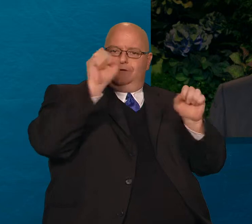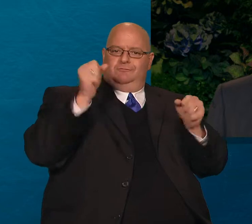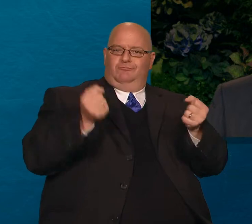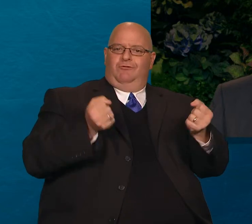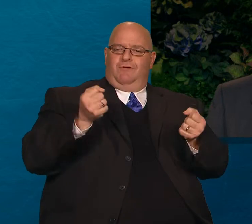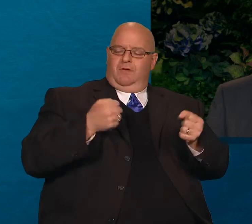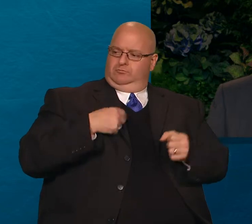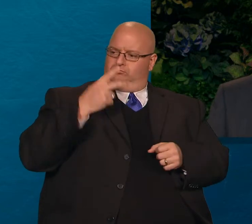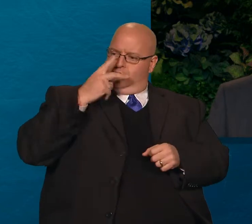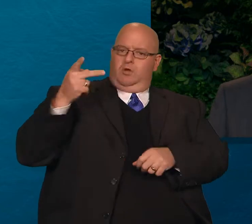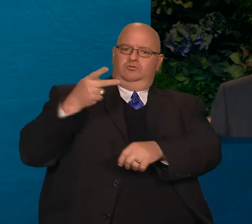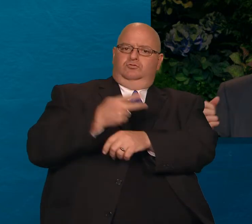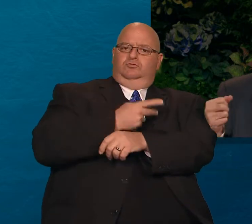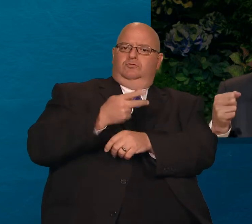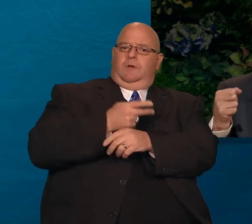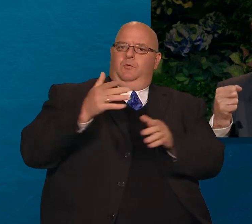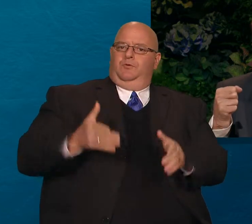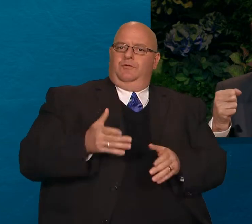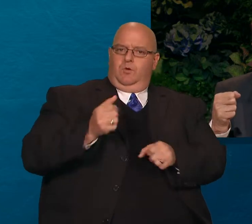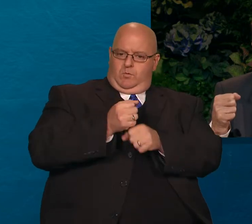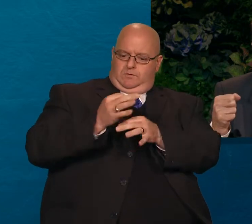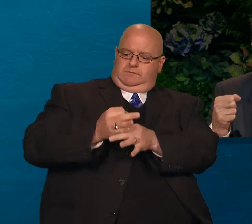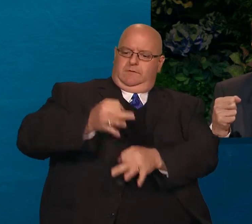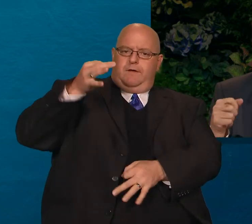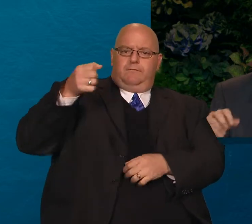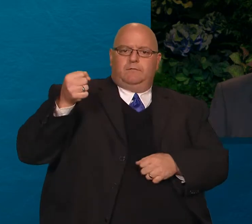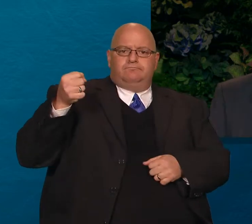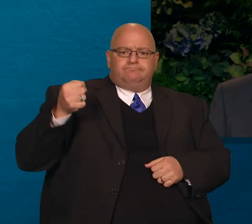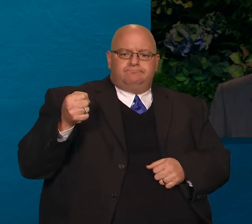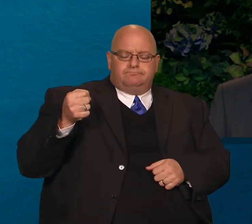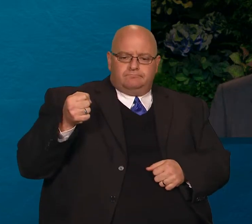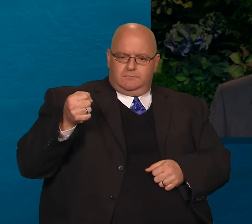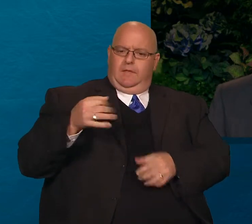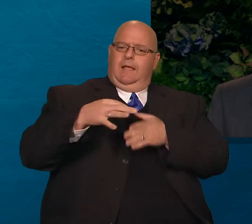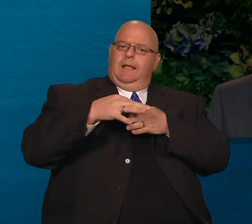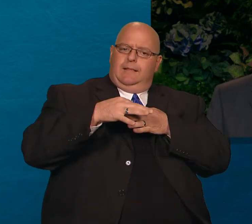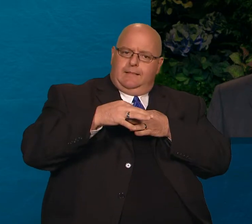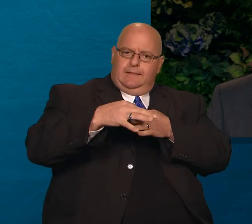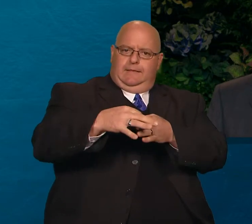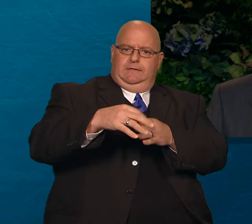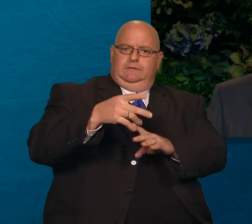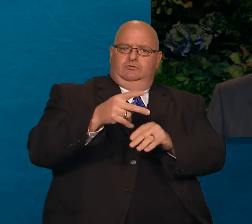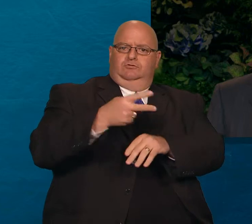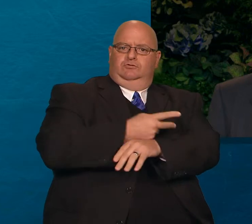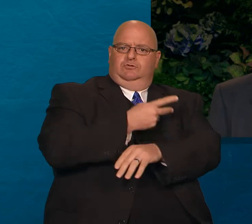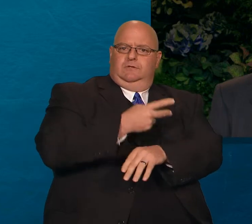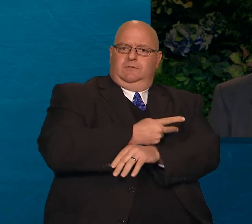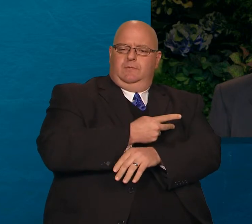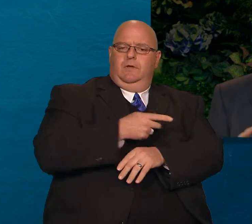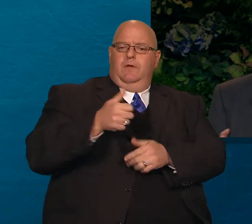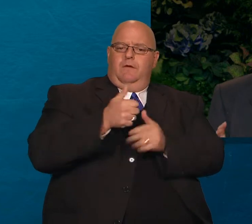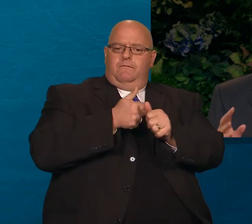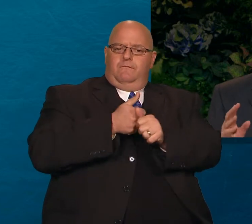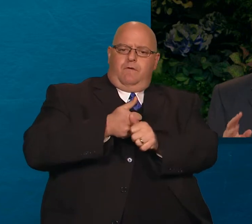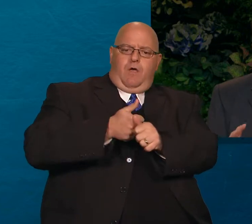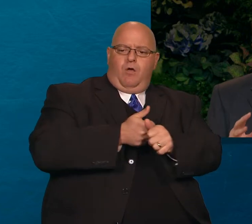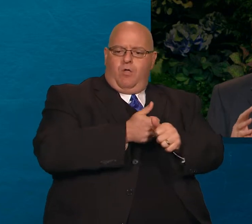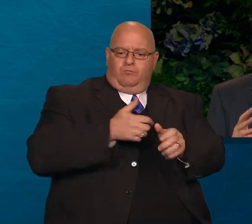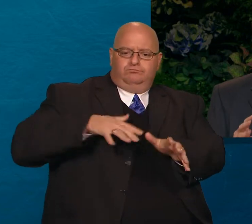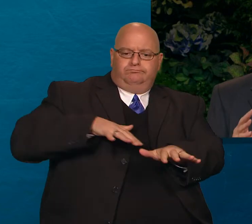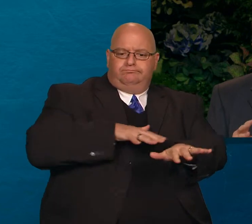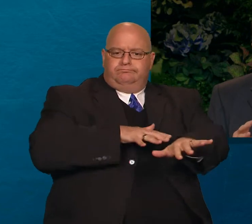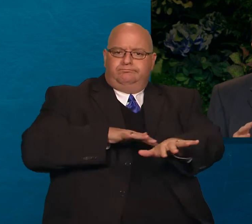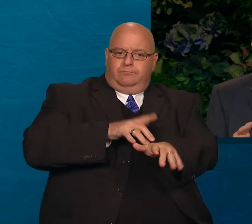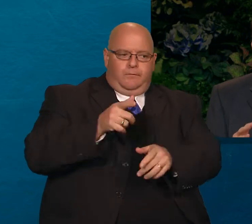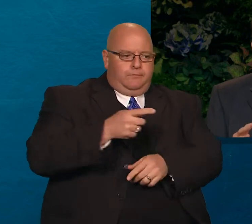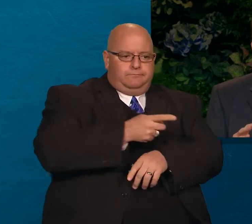a shepherd with a staff in his hand, leading the sheep. They followed him wherever